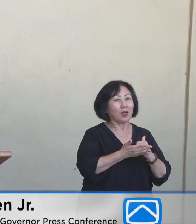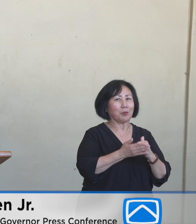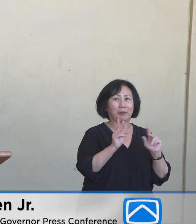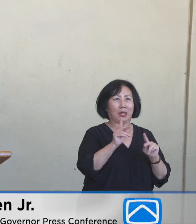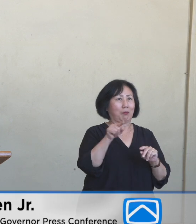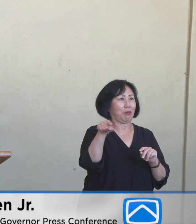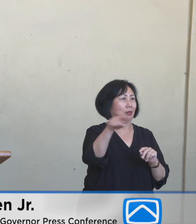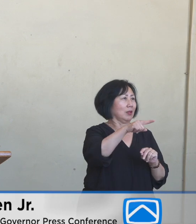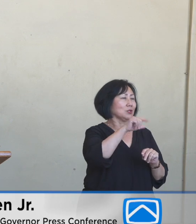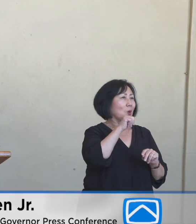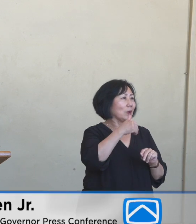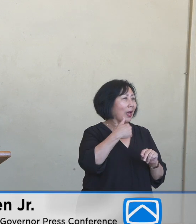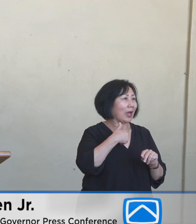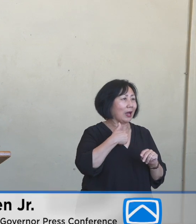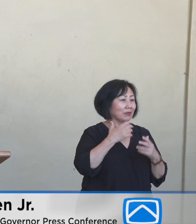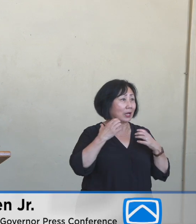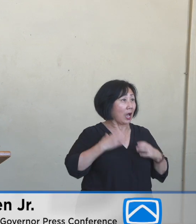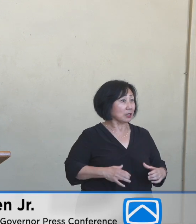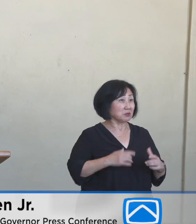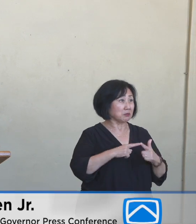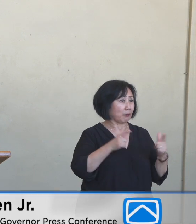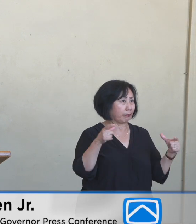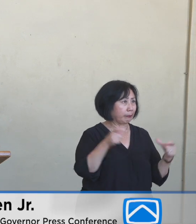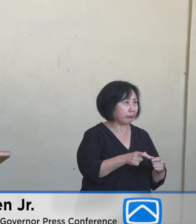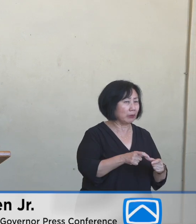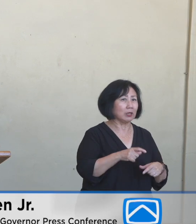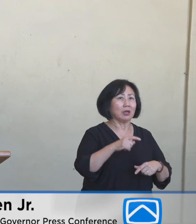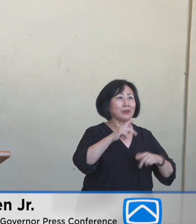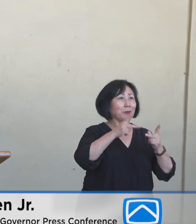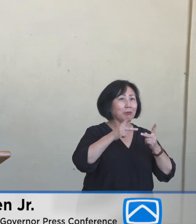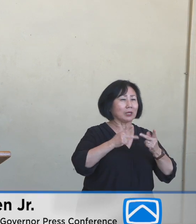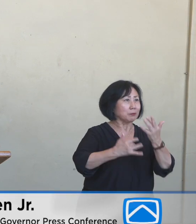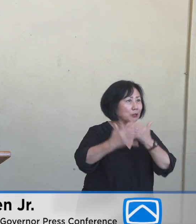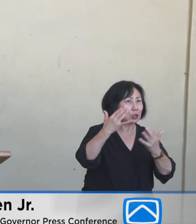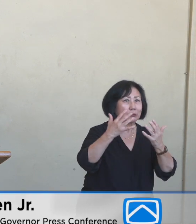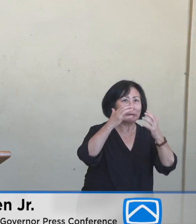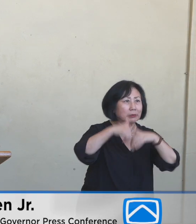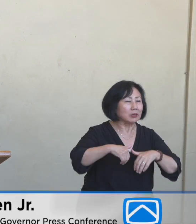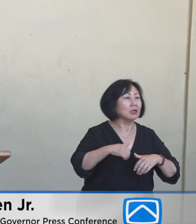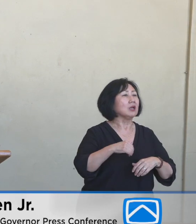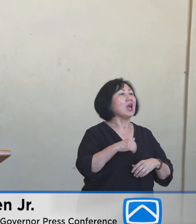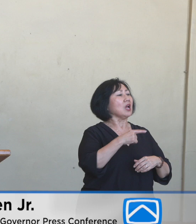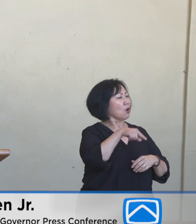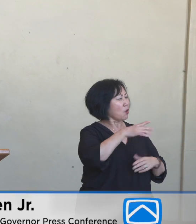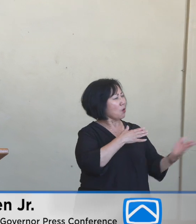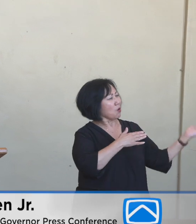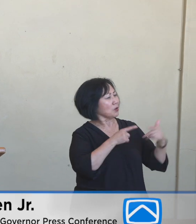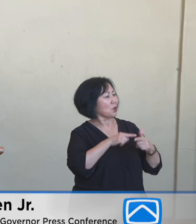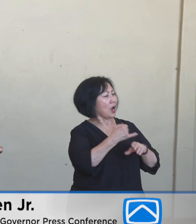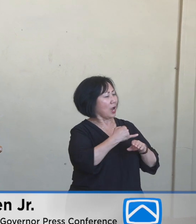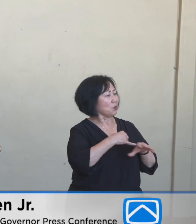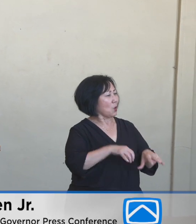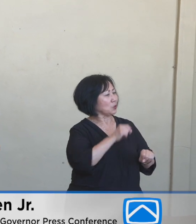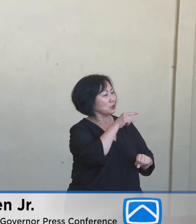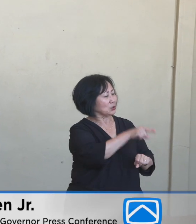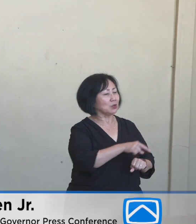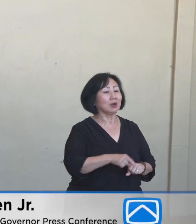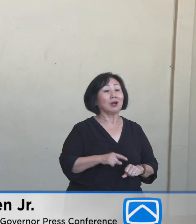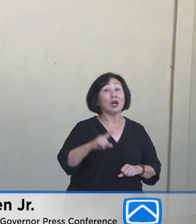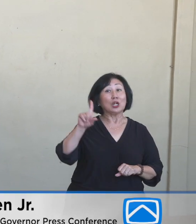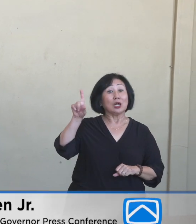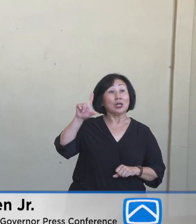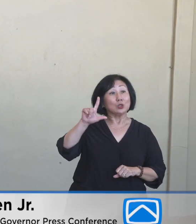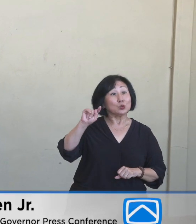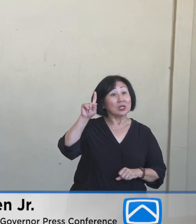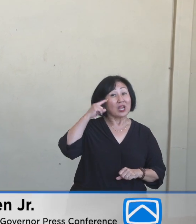not have the customer base or the location that they once had, and everyone recognizing that, especially the lieutenant governor, whose idea all